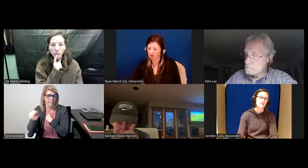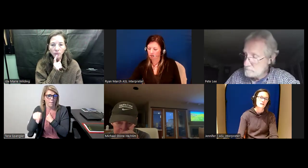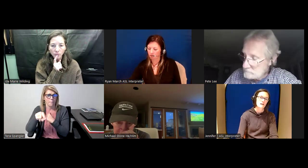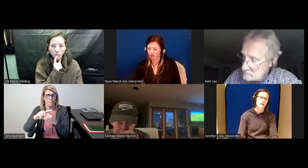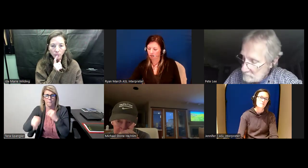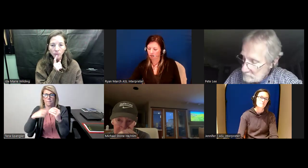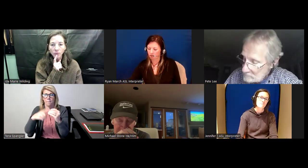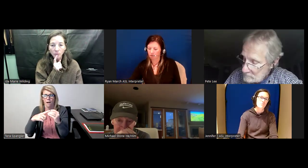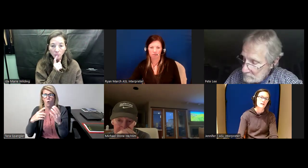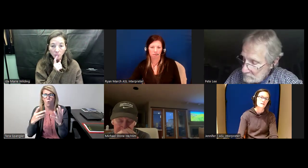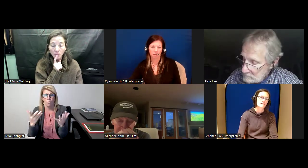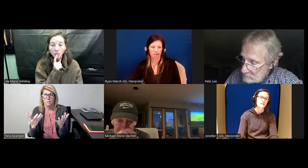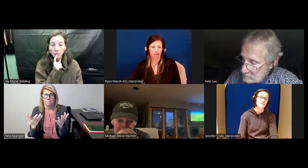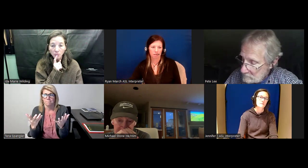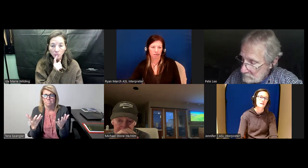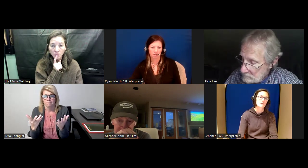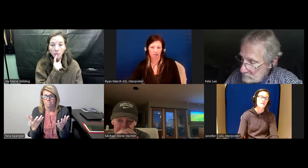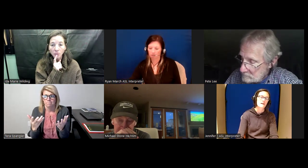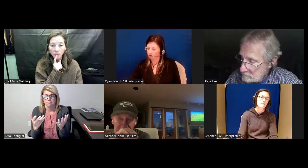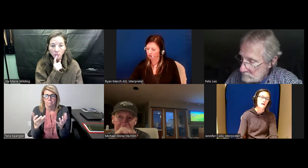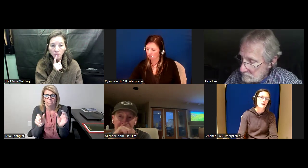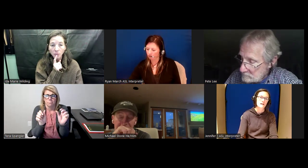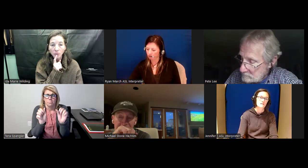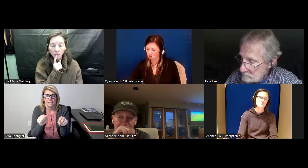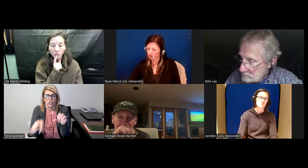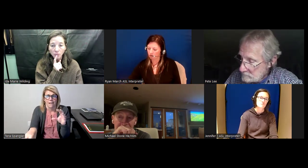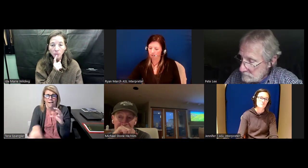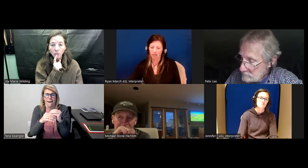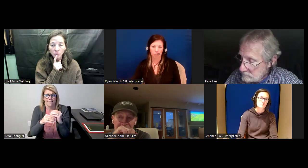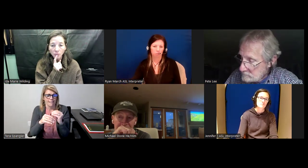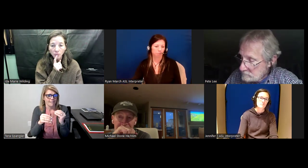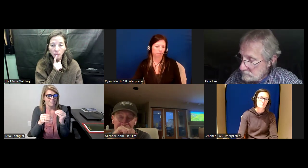department, and set up a meeting with them and